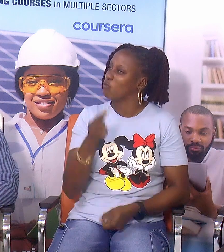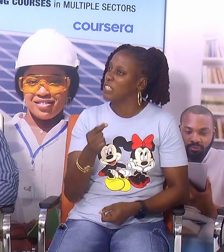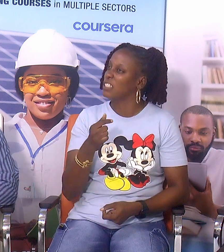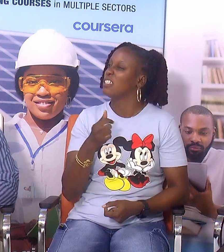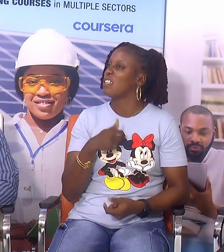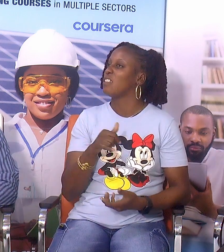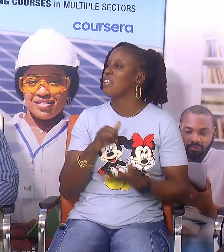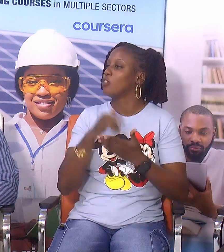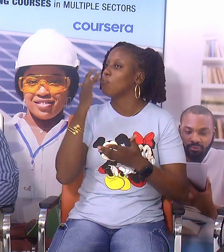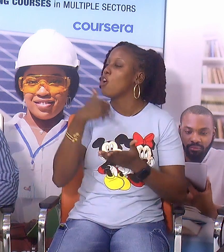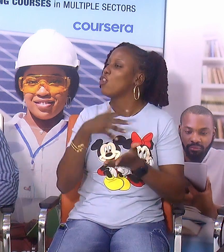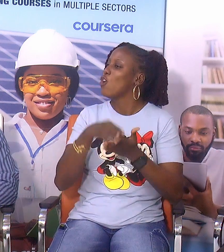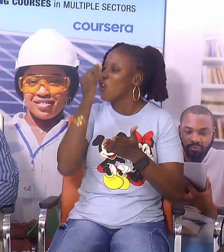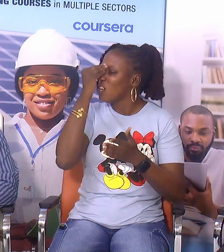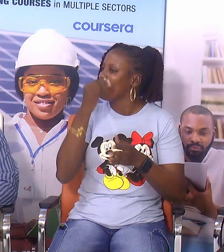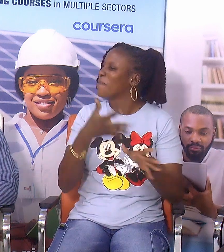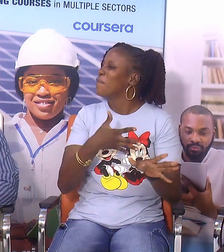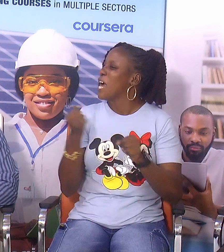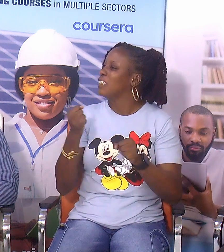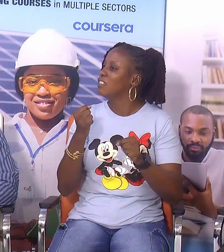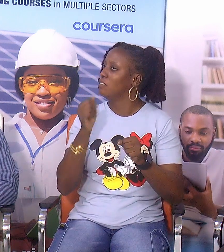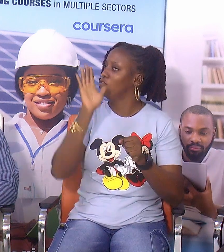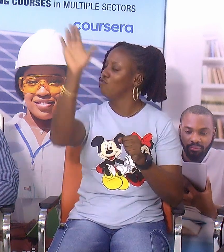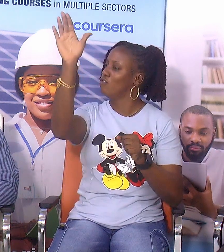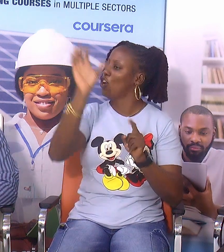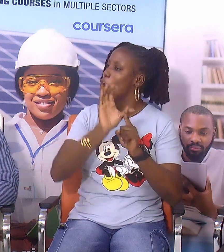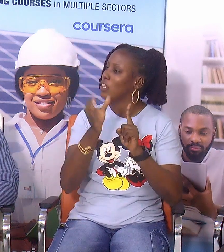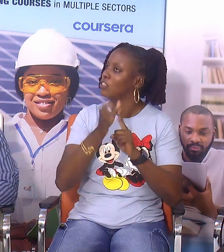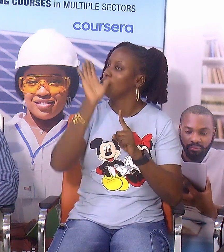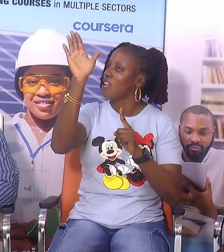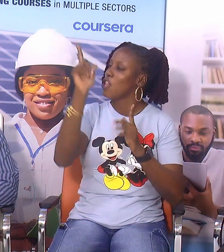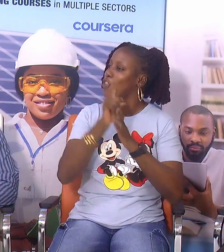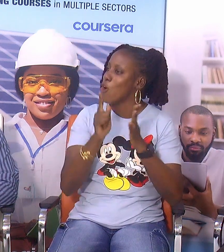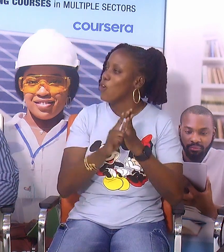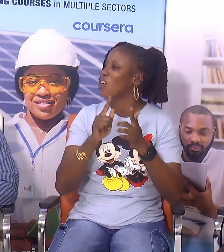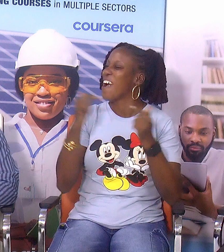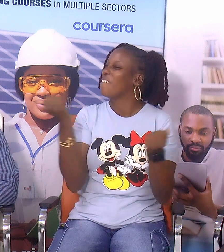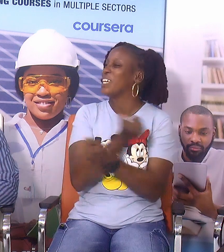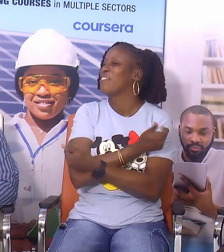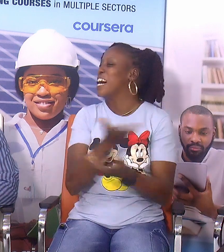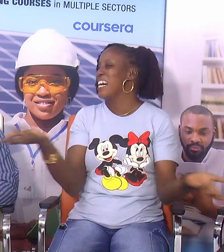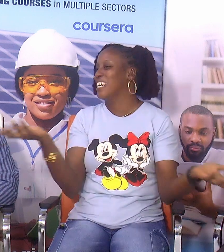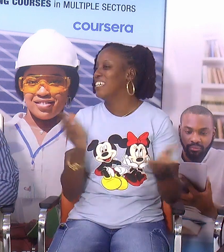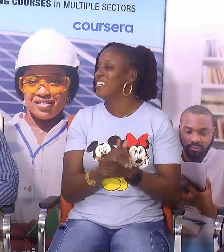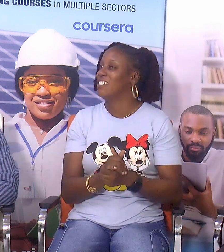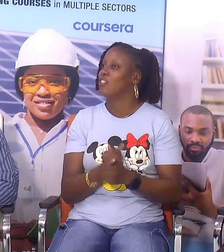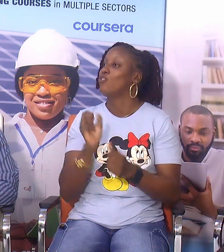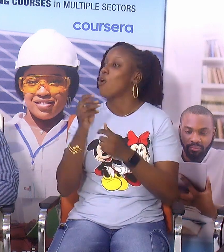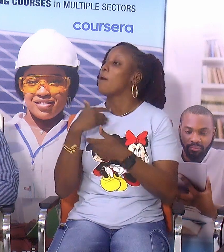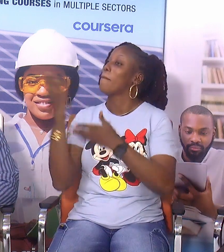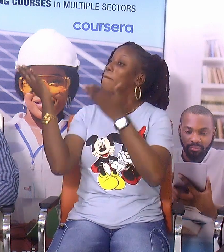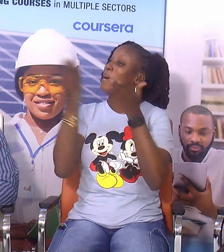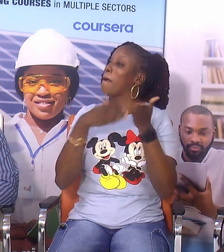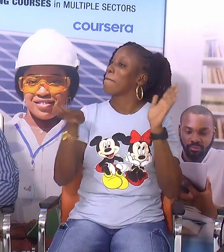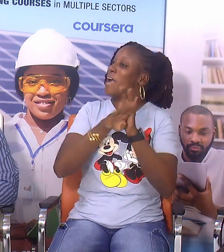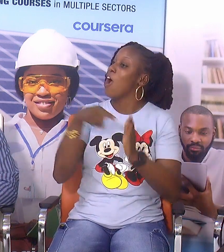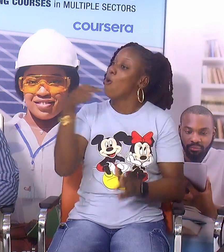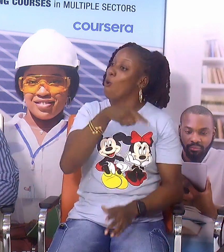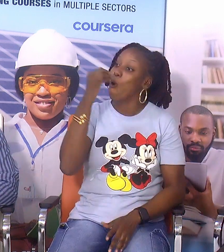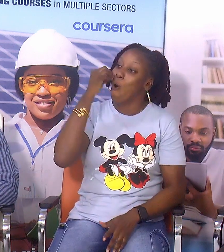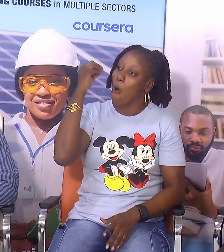learned, different things, and it was so interesting to learn. And the culture, everything about